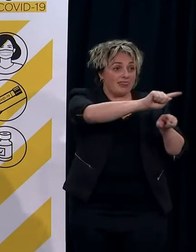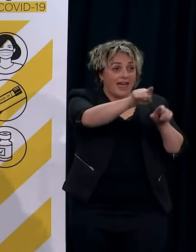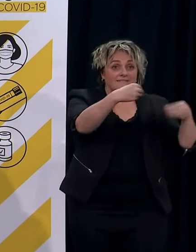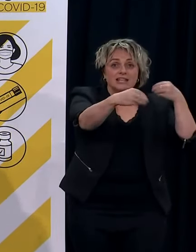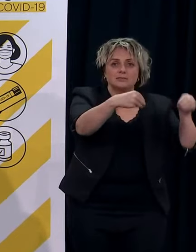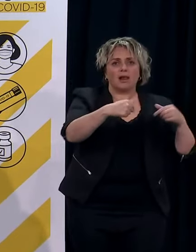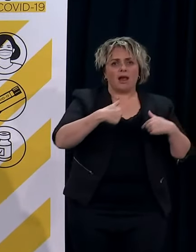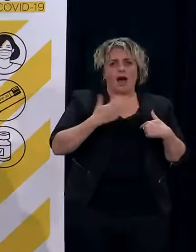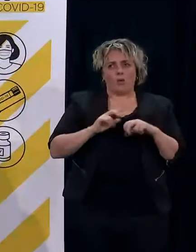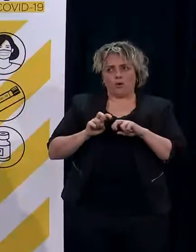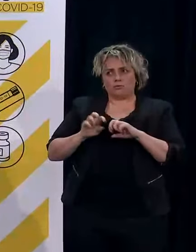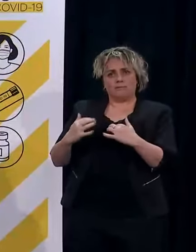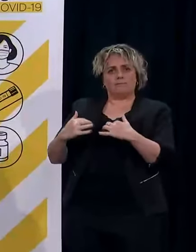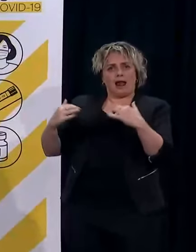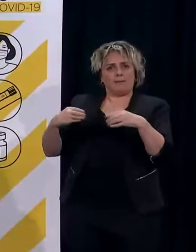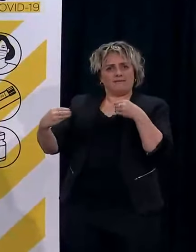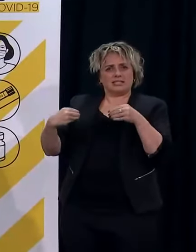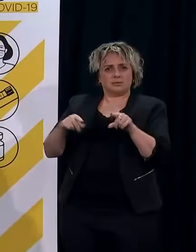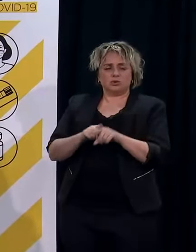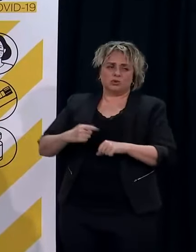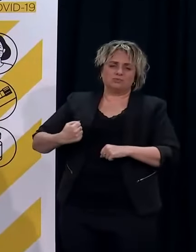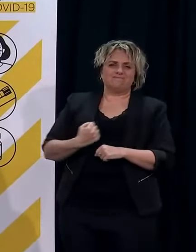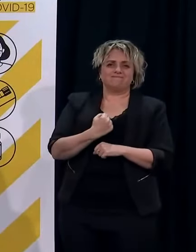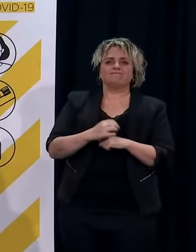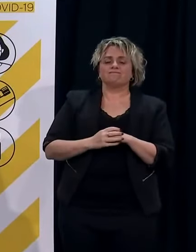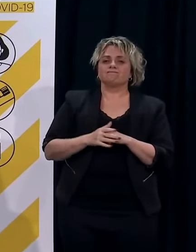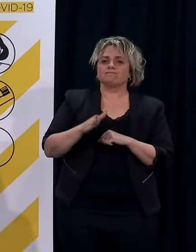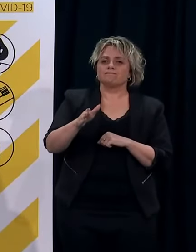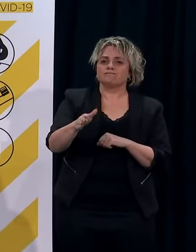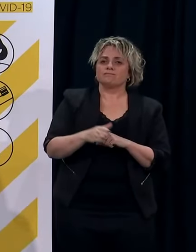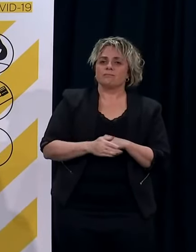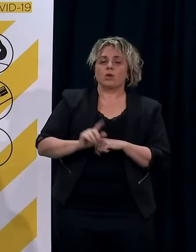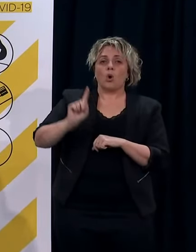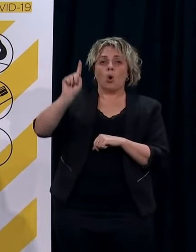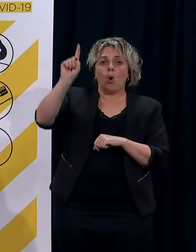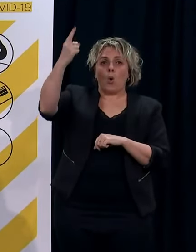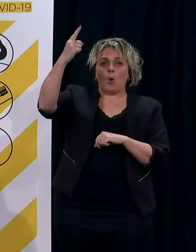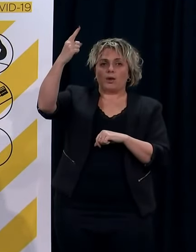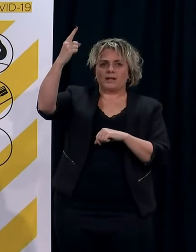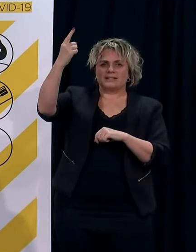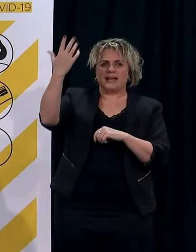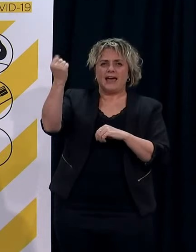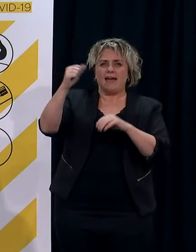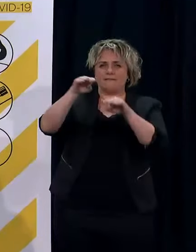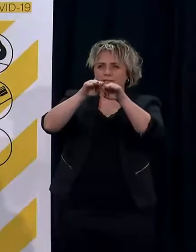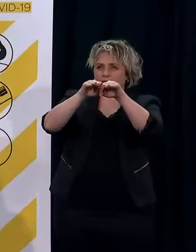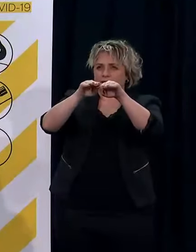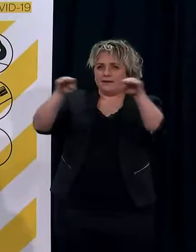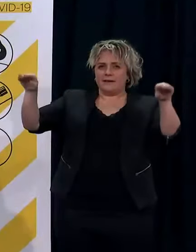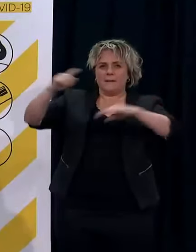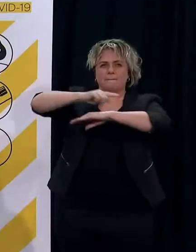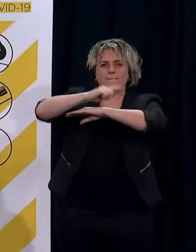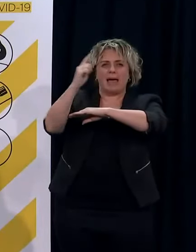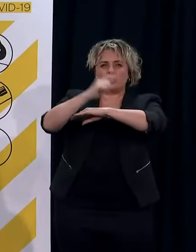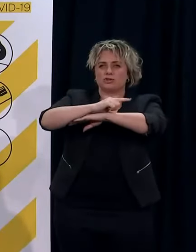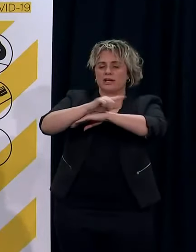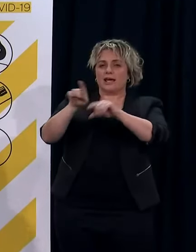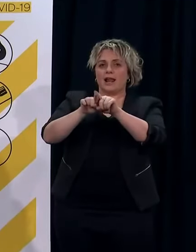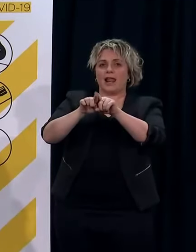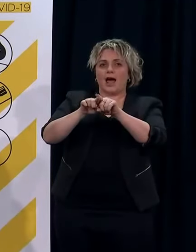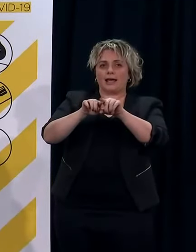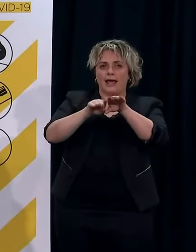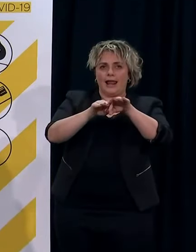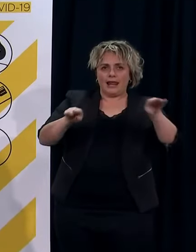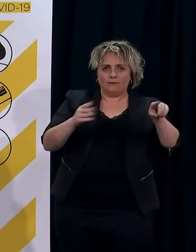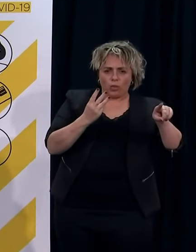is at the boundary line in Auckland, there is a road that is split in half, one side on level 3